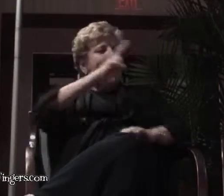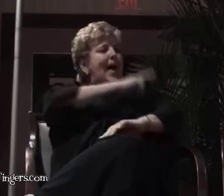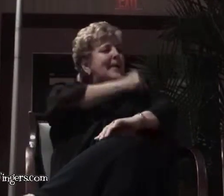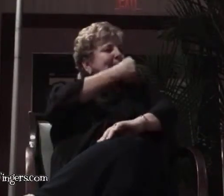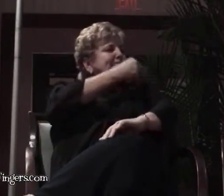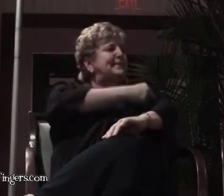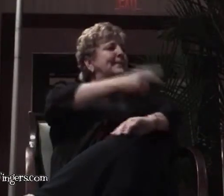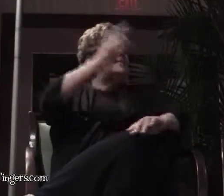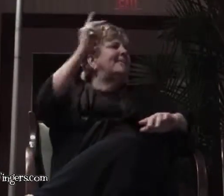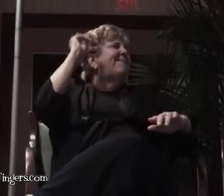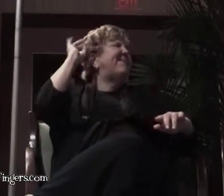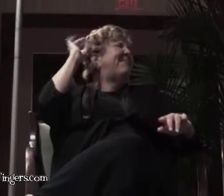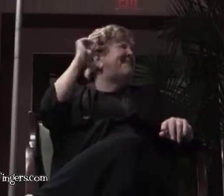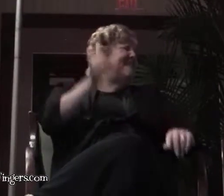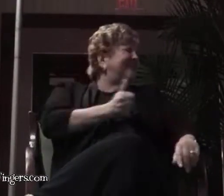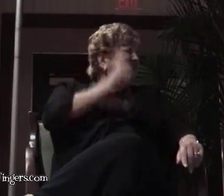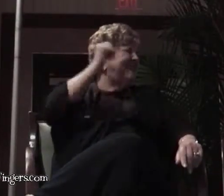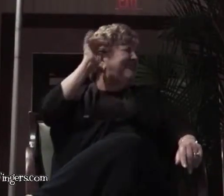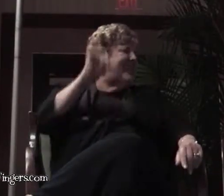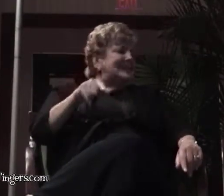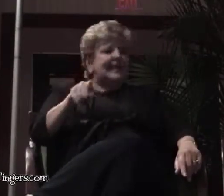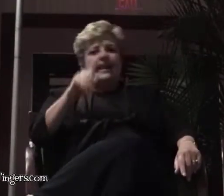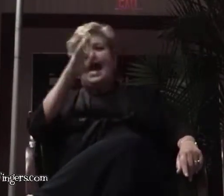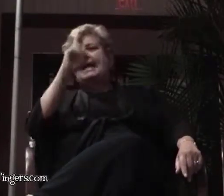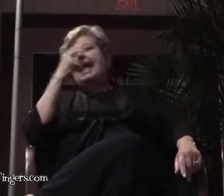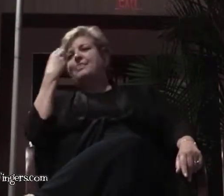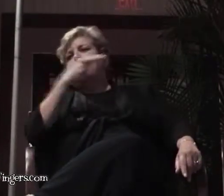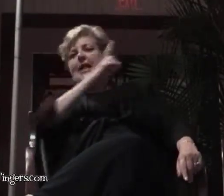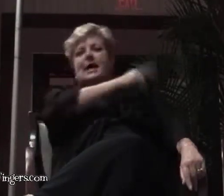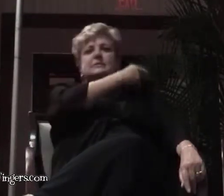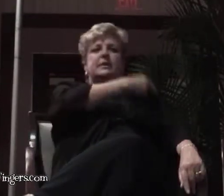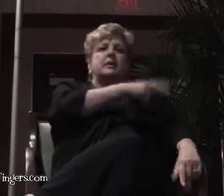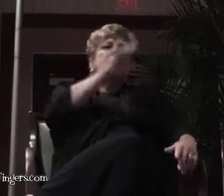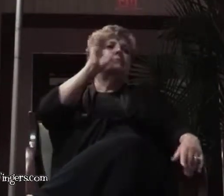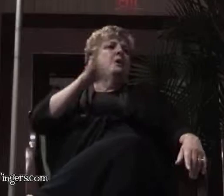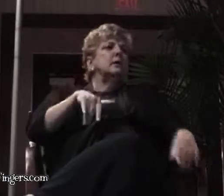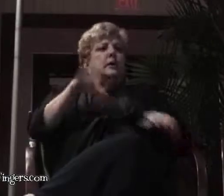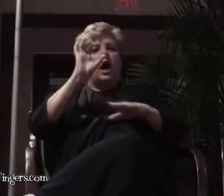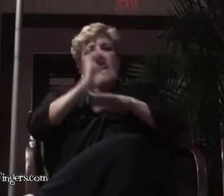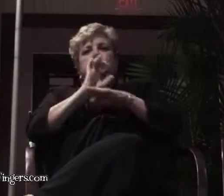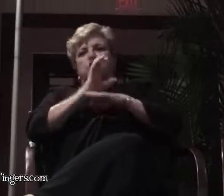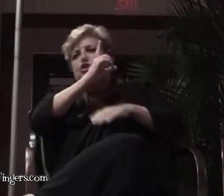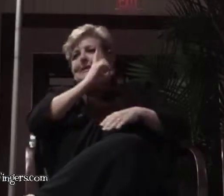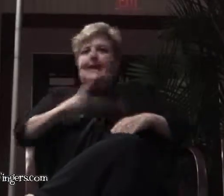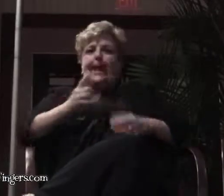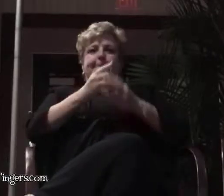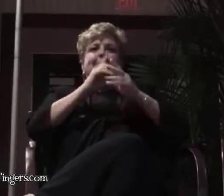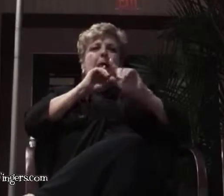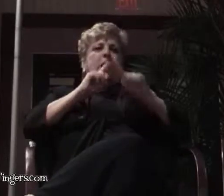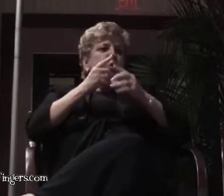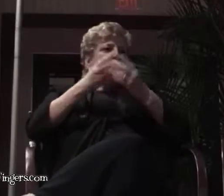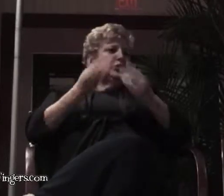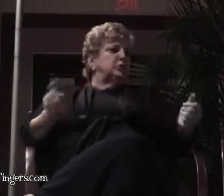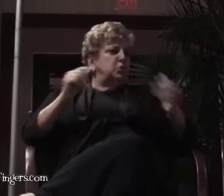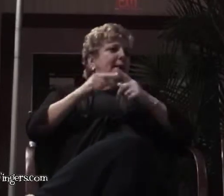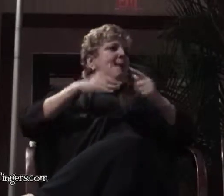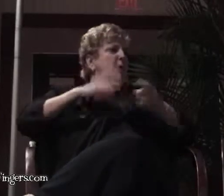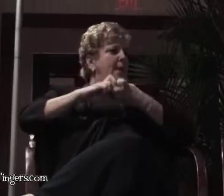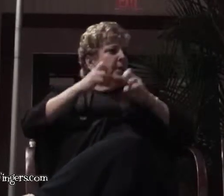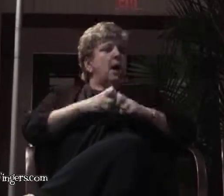I go into a Catholic hospital and what do I get? A churchy damn solution to my problem. I was so angry. I